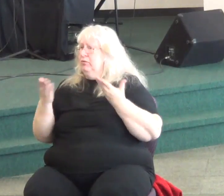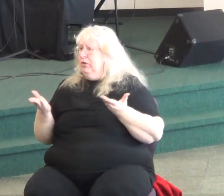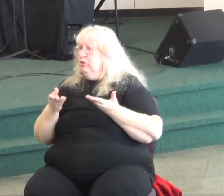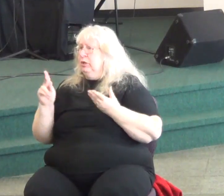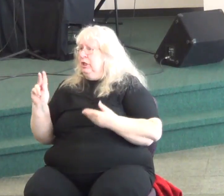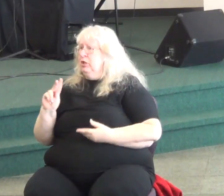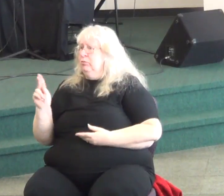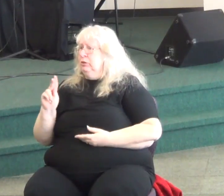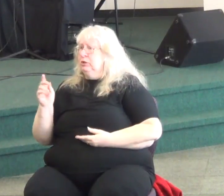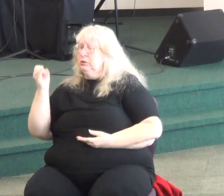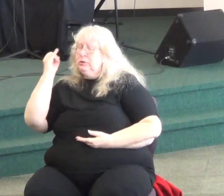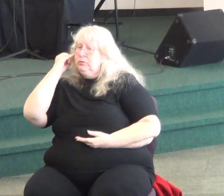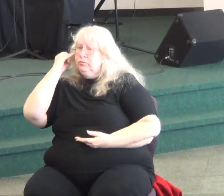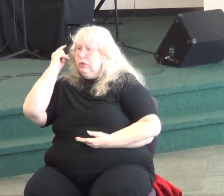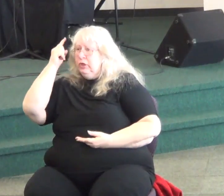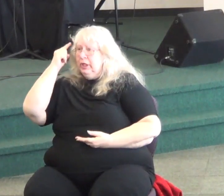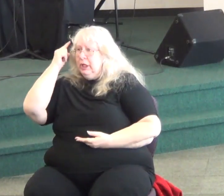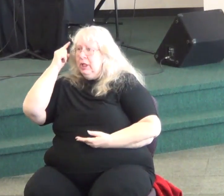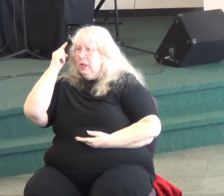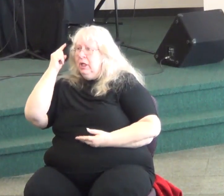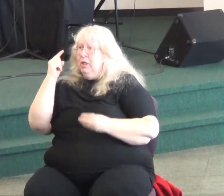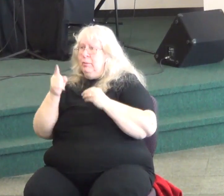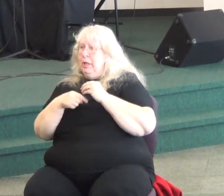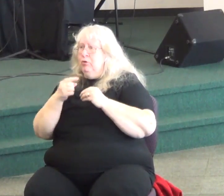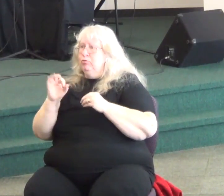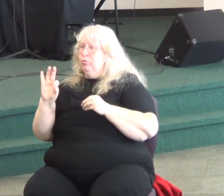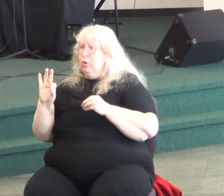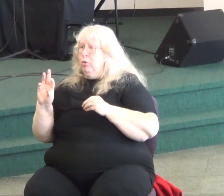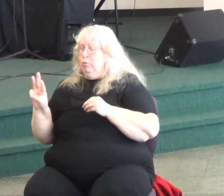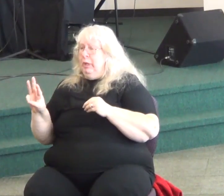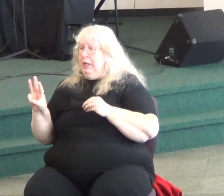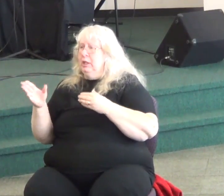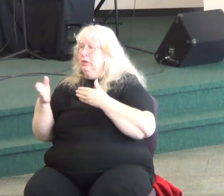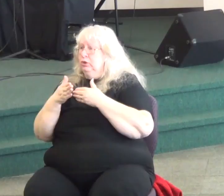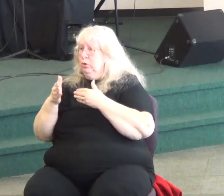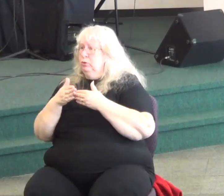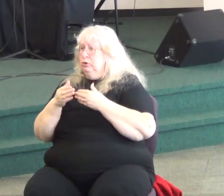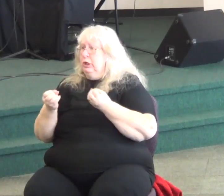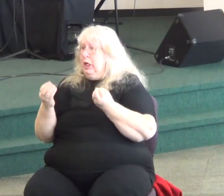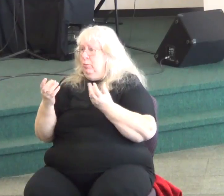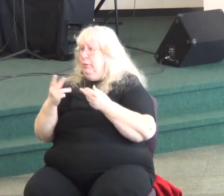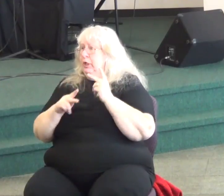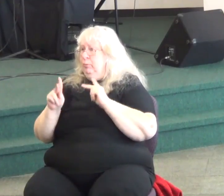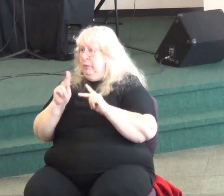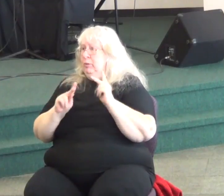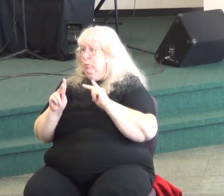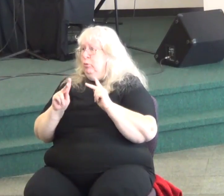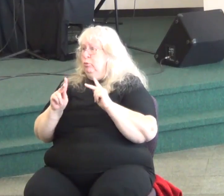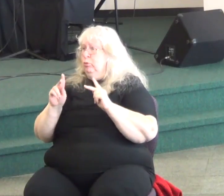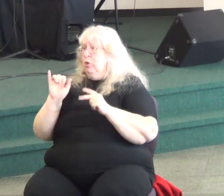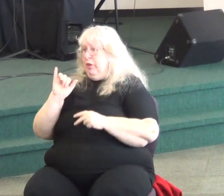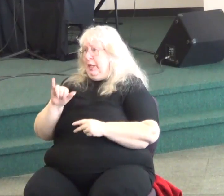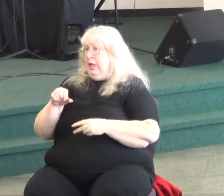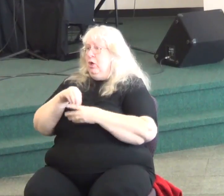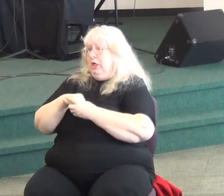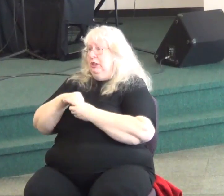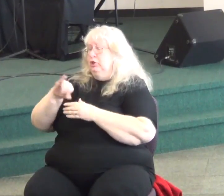for Passover. So it wasn't hard to draw a crowd. And you know, our God is so amazing and